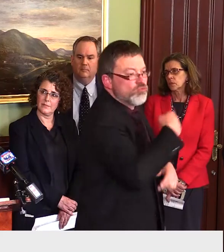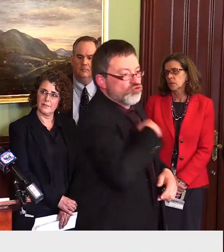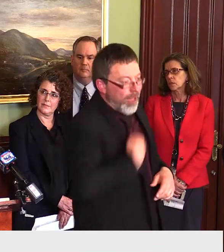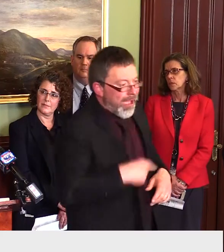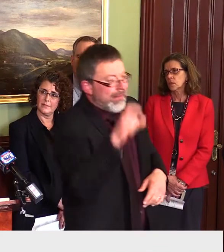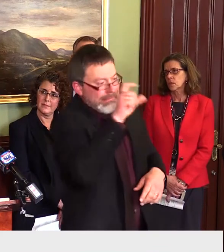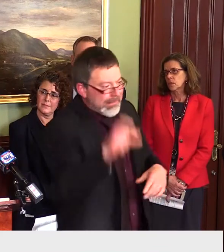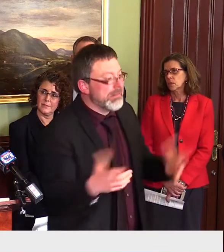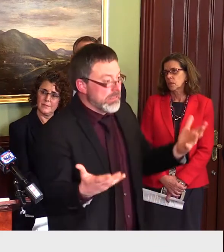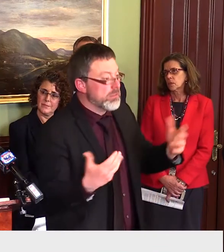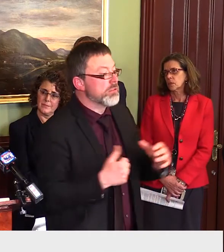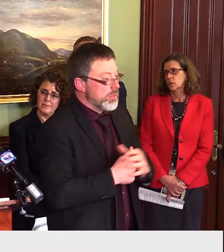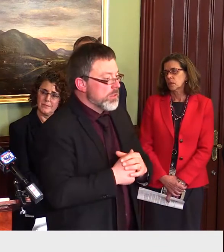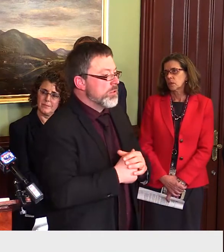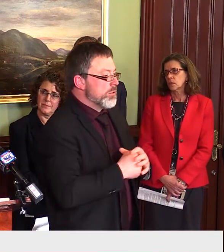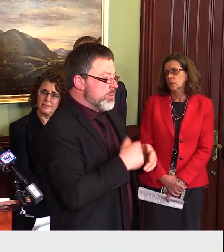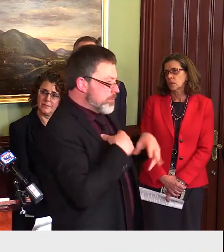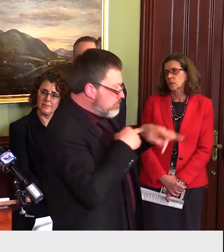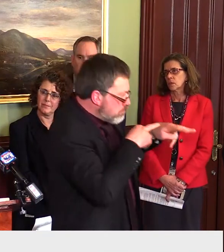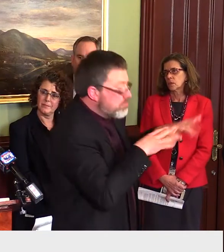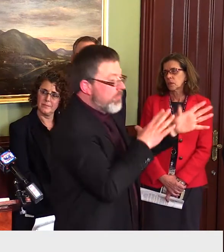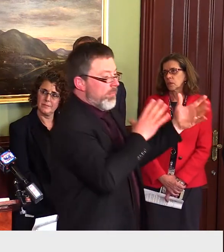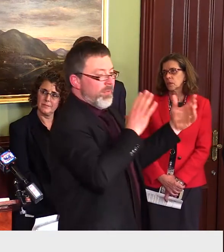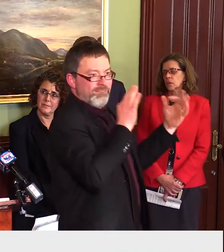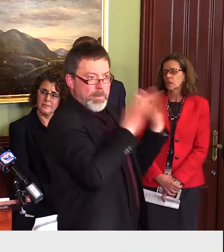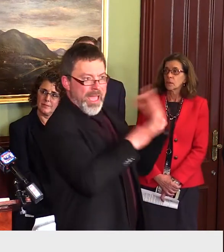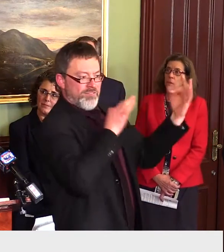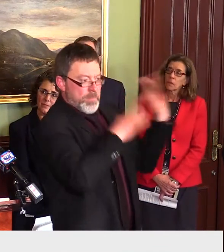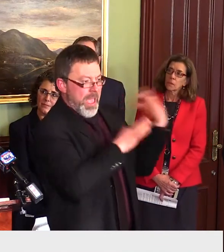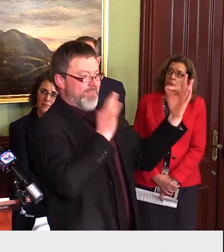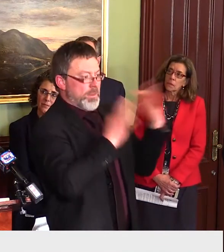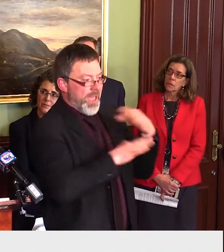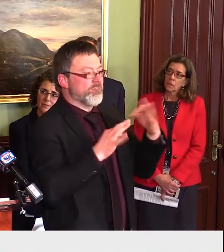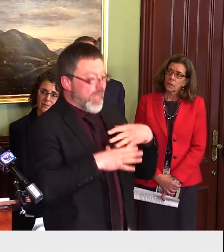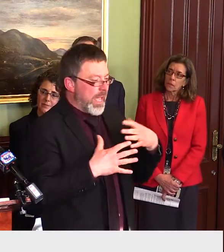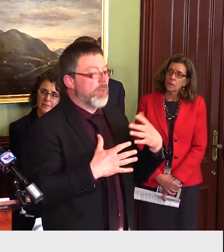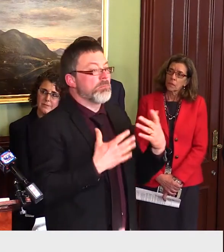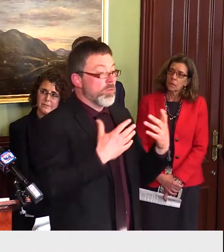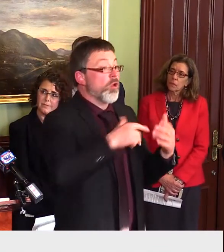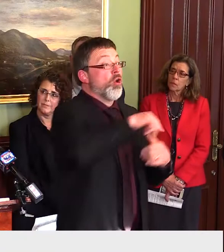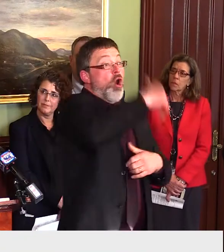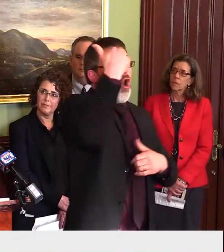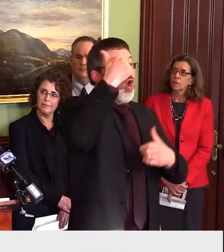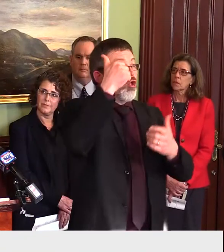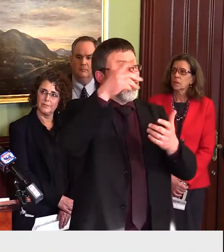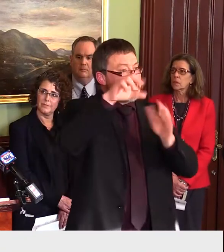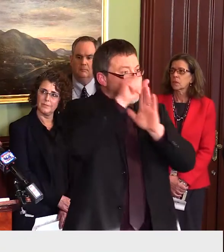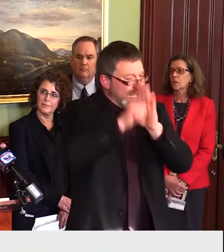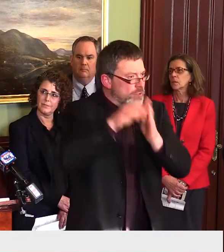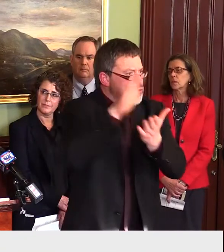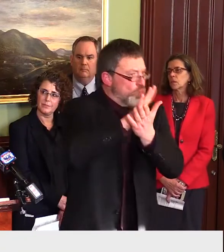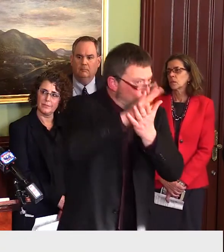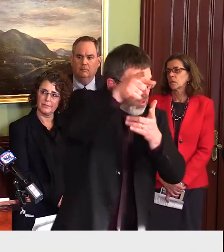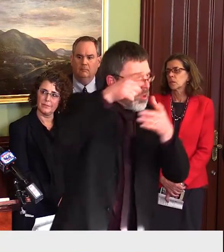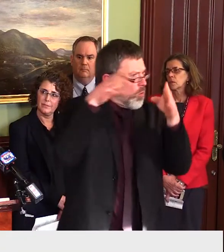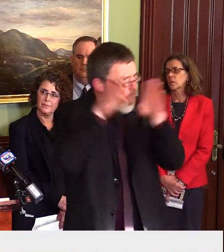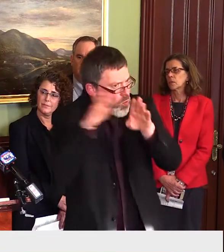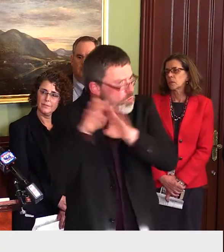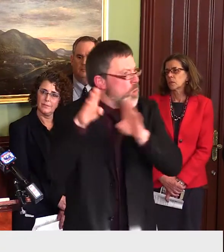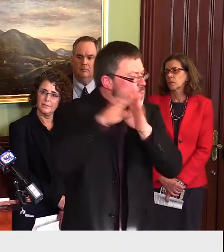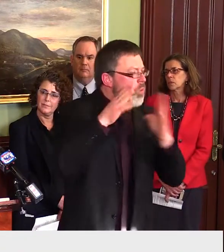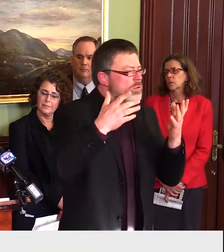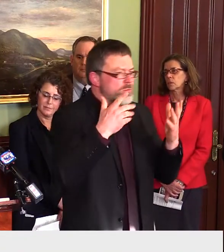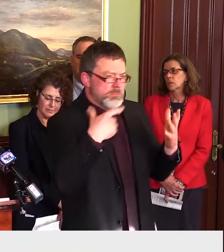And speaking of school closure, that should be viewed as part of a broader suite of